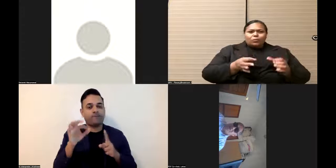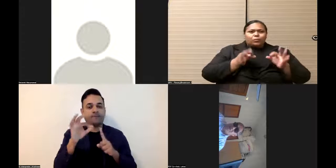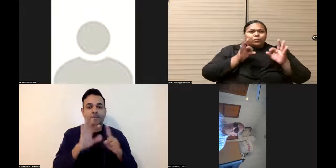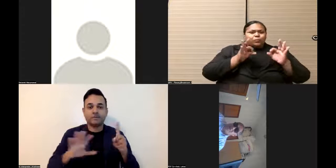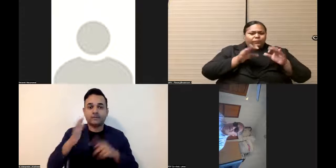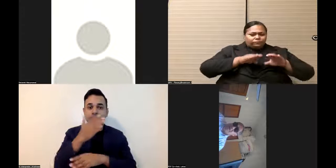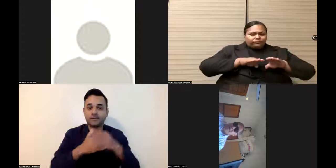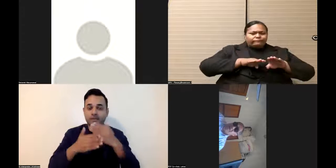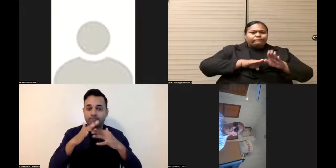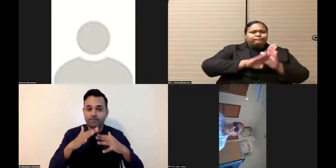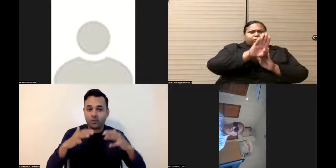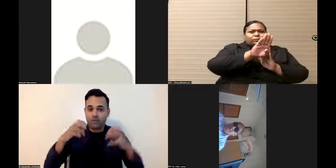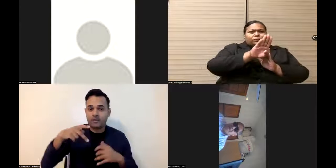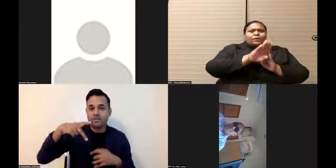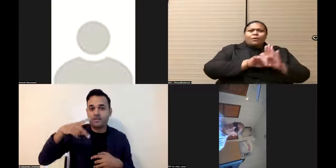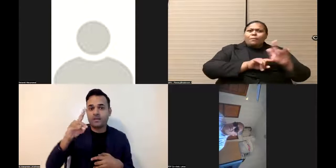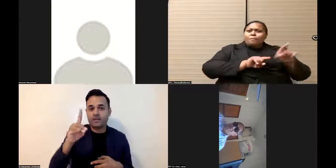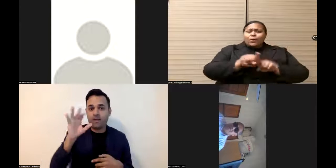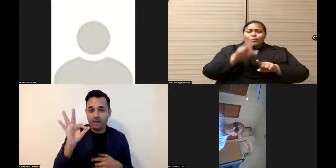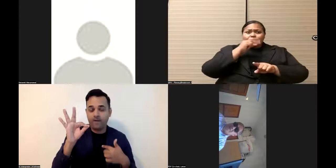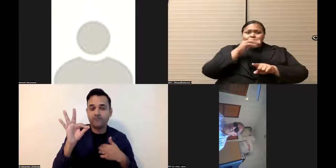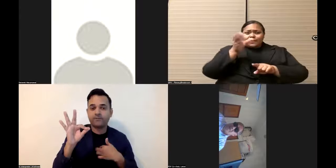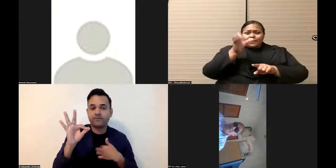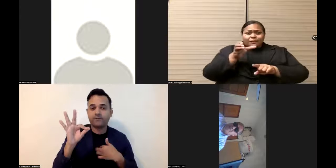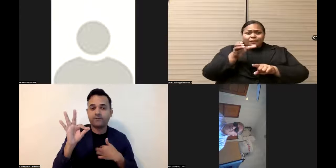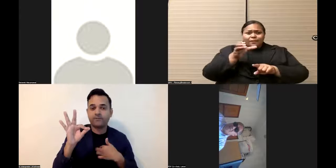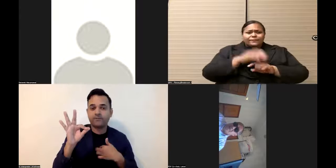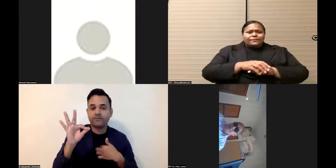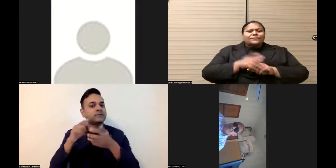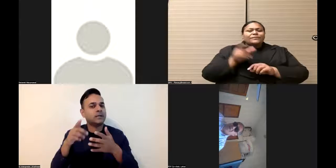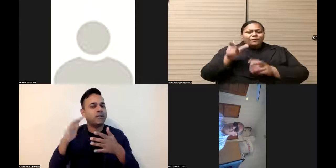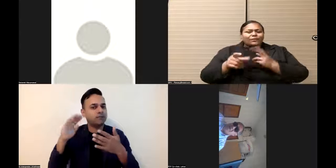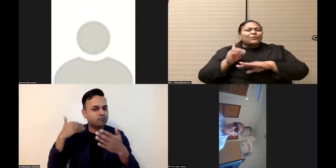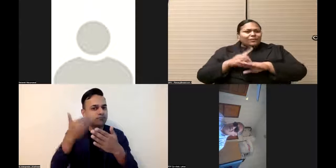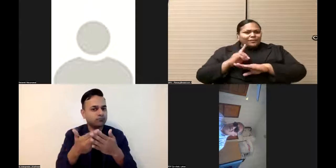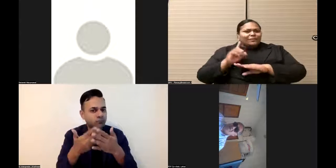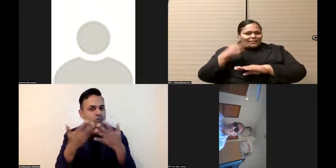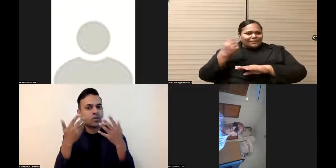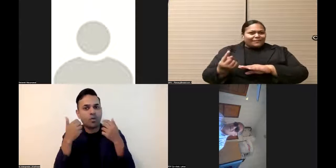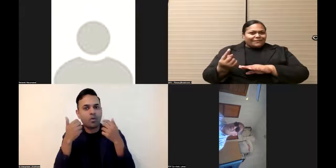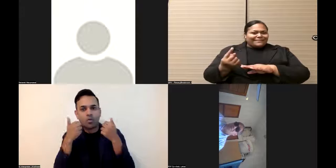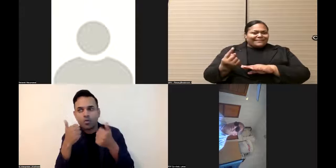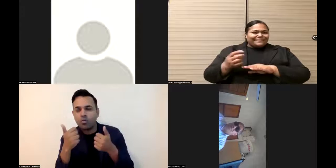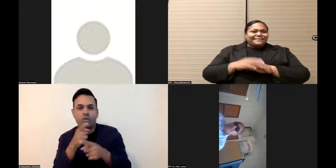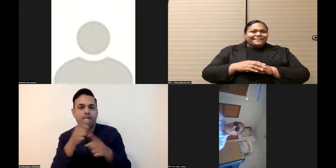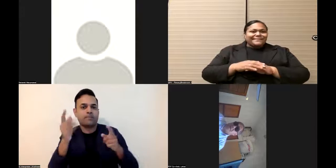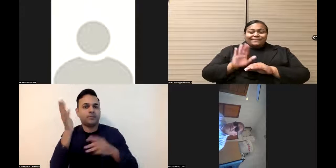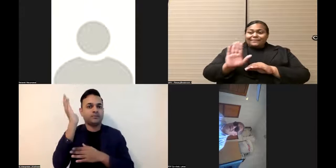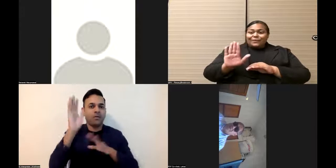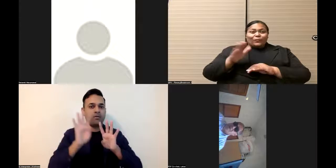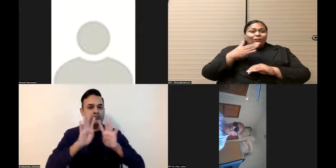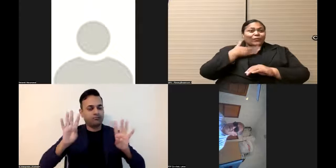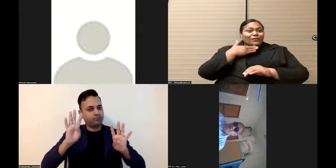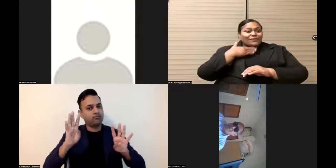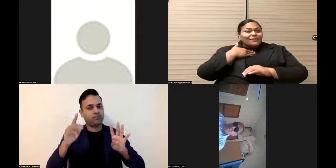with disabilities, and your voices have been heard at this regional level.